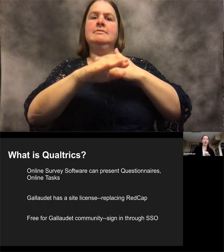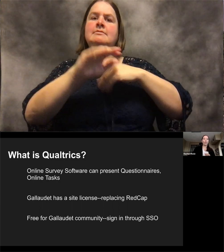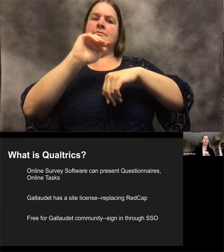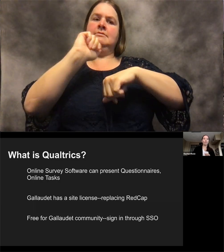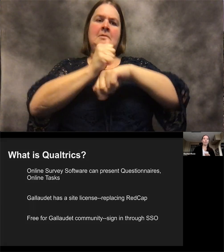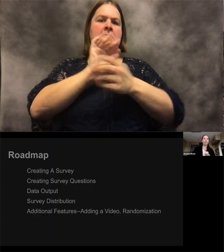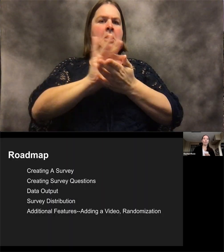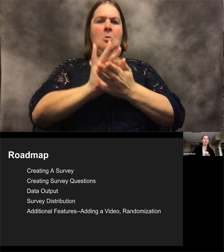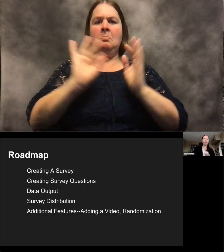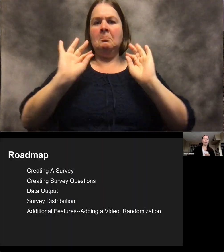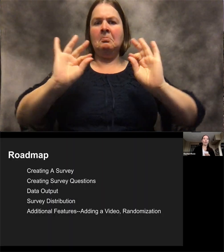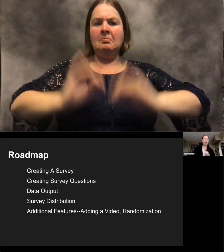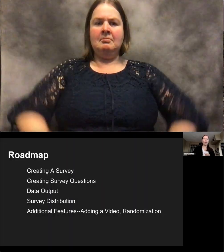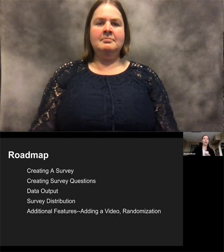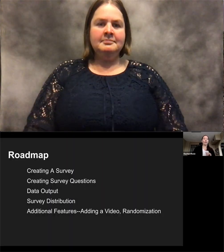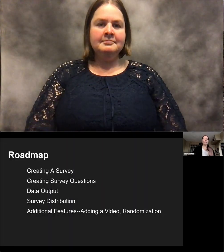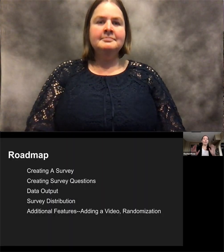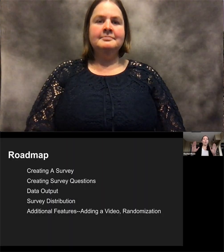Okay.